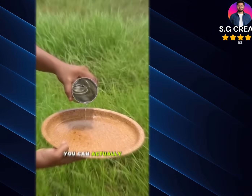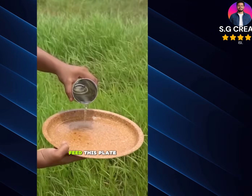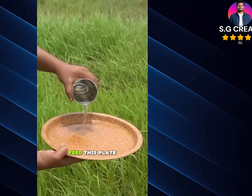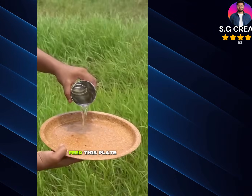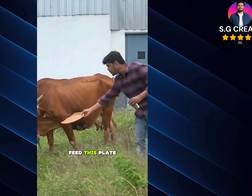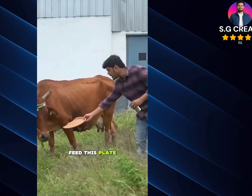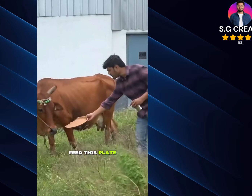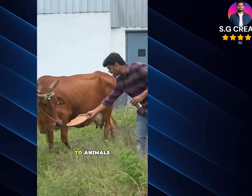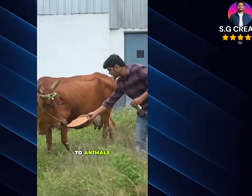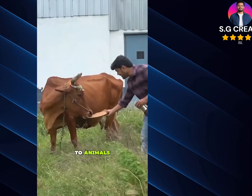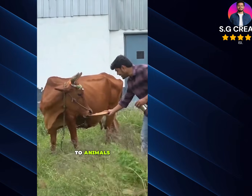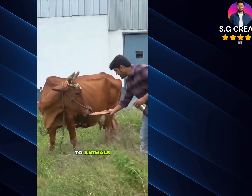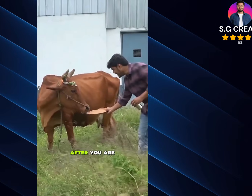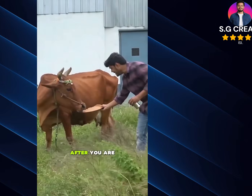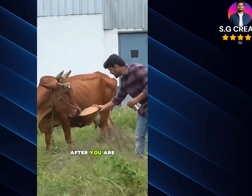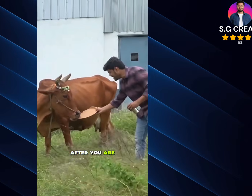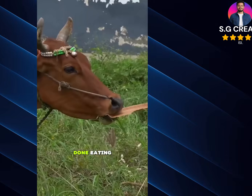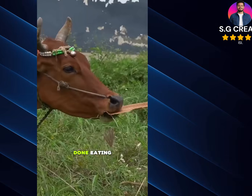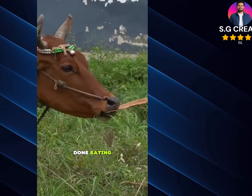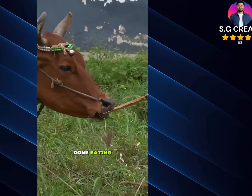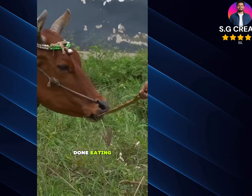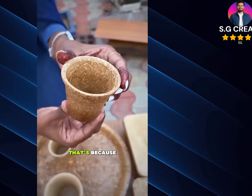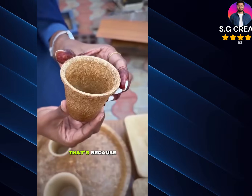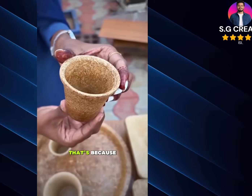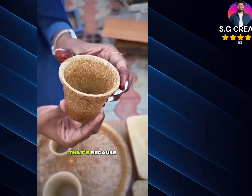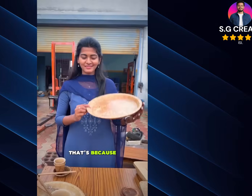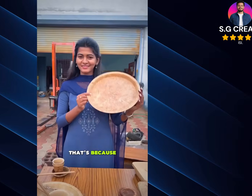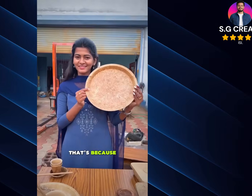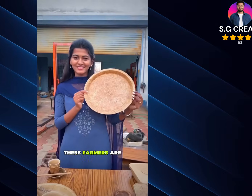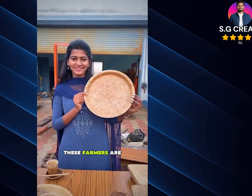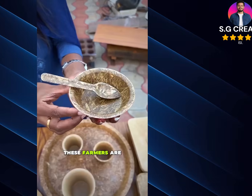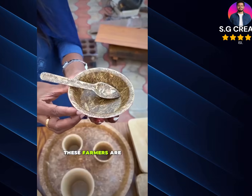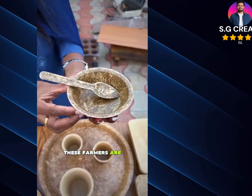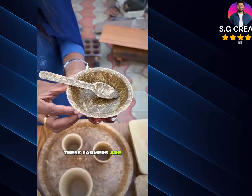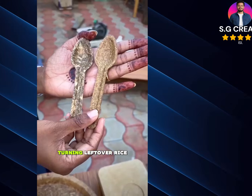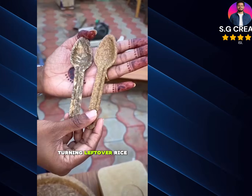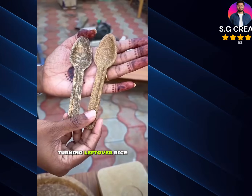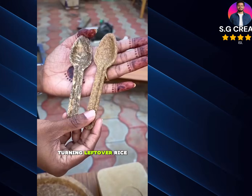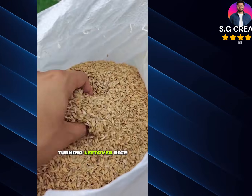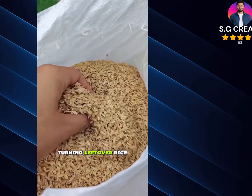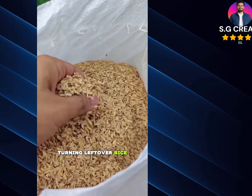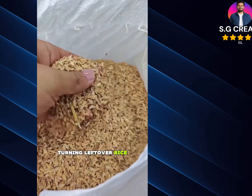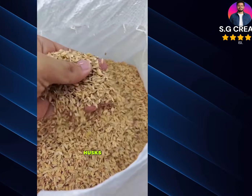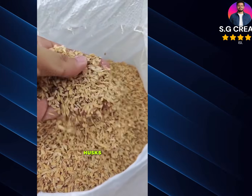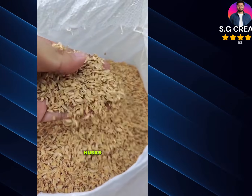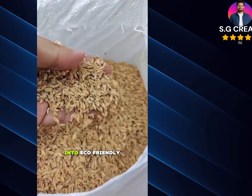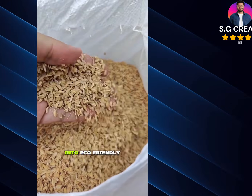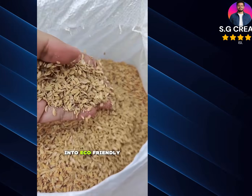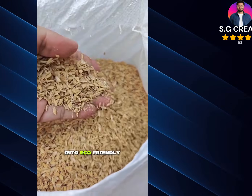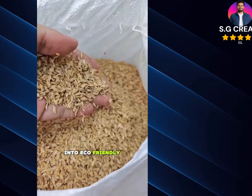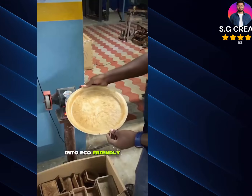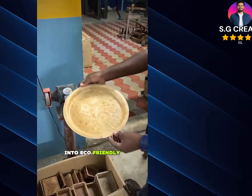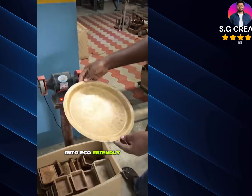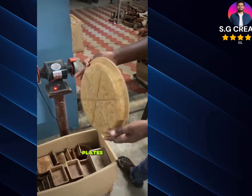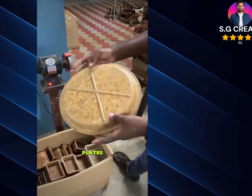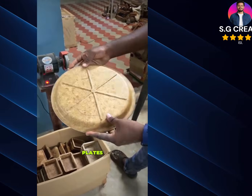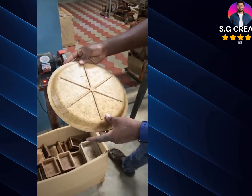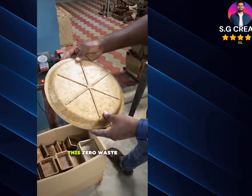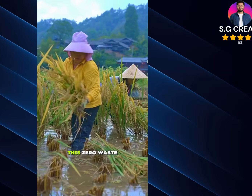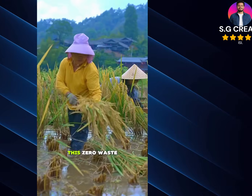toxins, feed this plate to resulting in animals products after that you can are done withstand eating. hot That's liquids, because these microwave farmers are turning radiation, and leftover repeated rice washing. husks into The eco-friendly conversion from plates. raw This agricultural